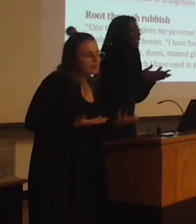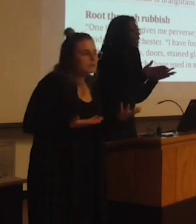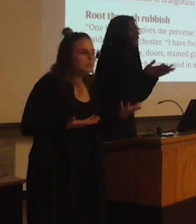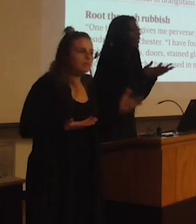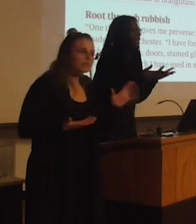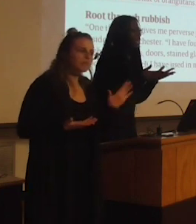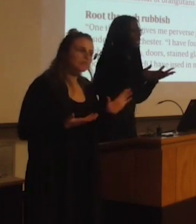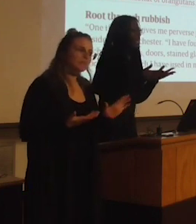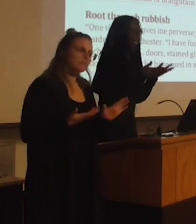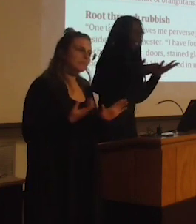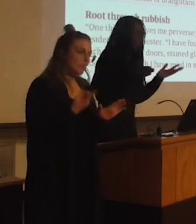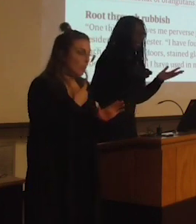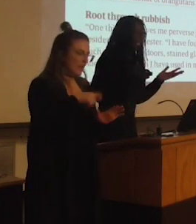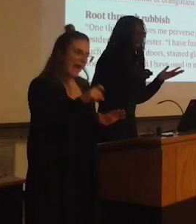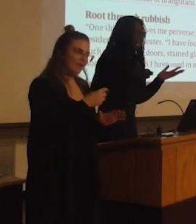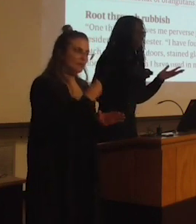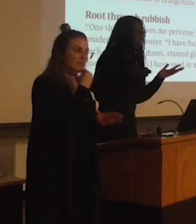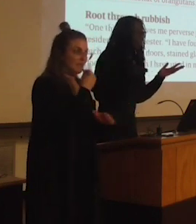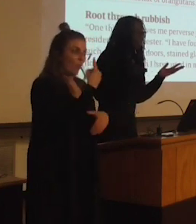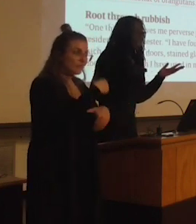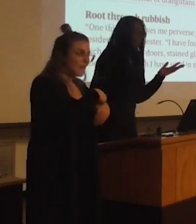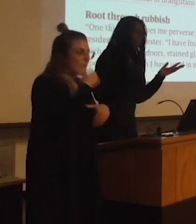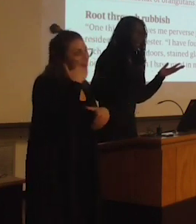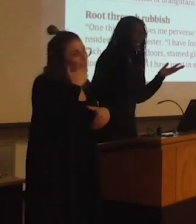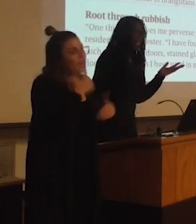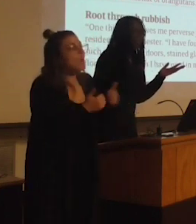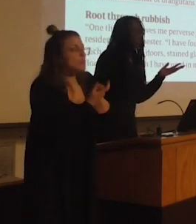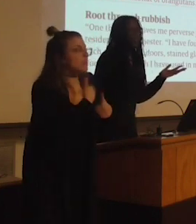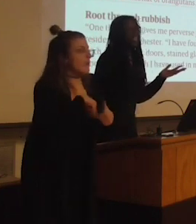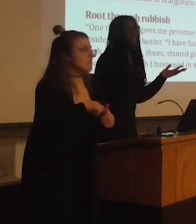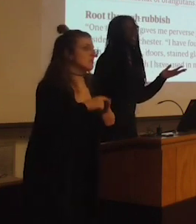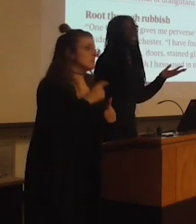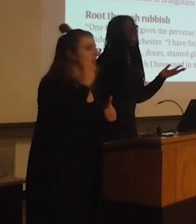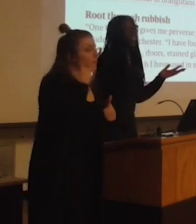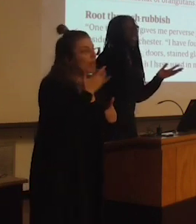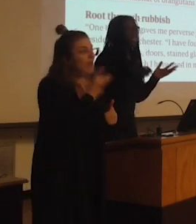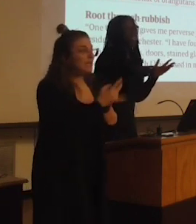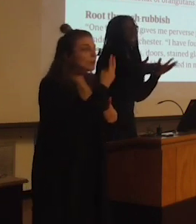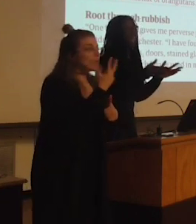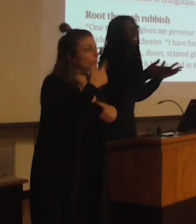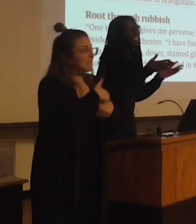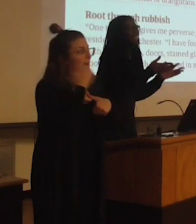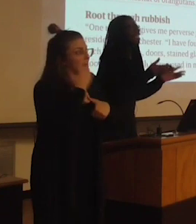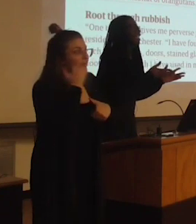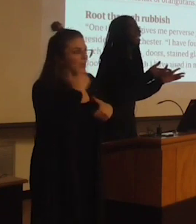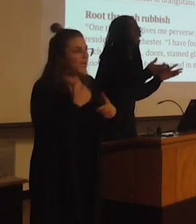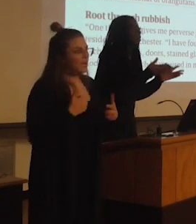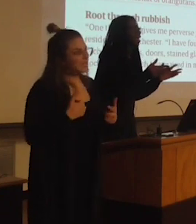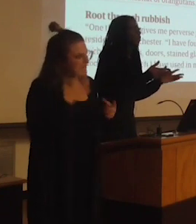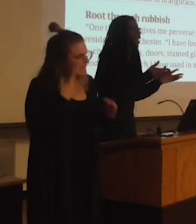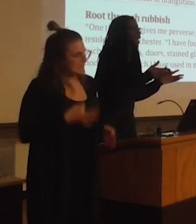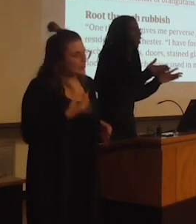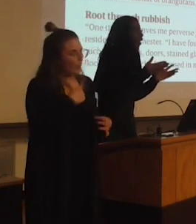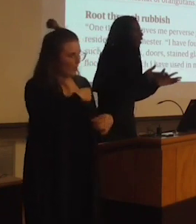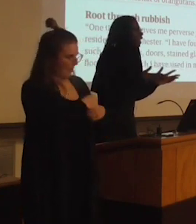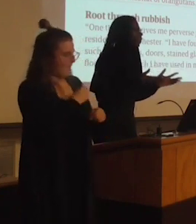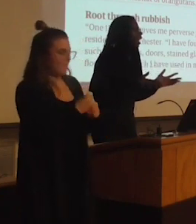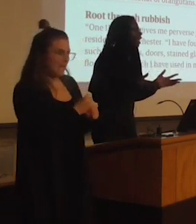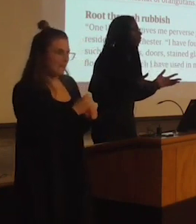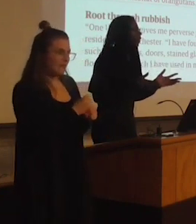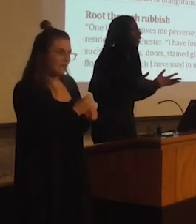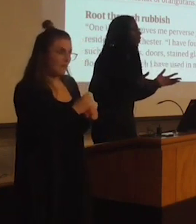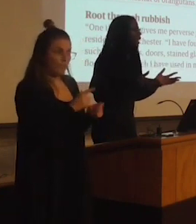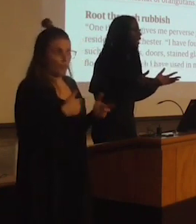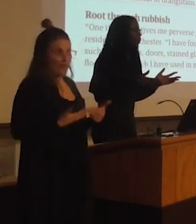like, really, we have to eat at least once a day, most of us, if we're lucky, two or three times a day. This is a conscious decision that we can make as often